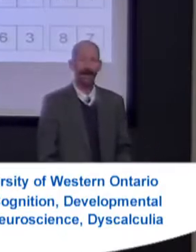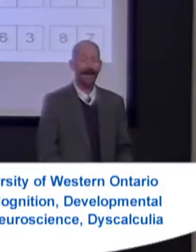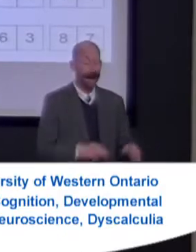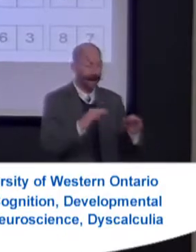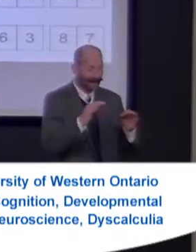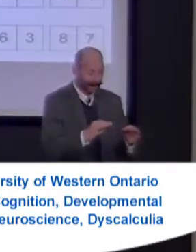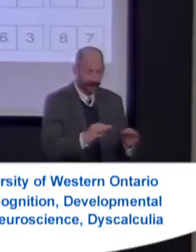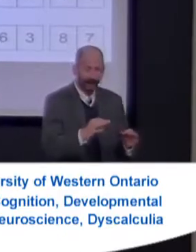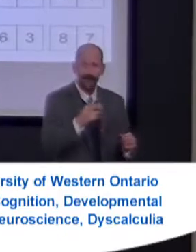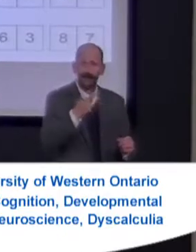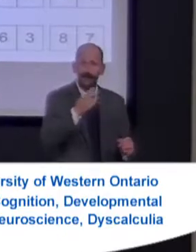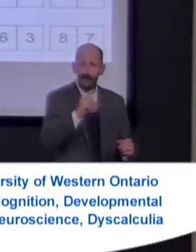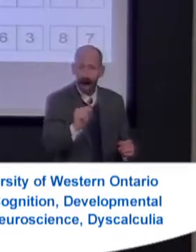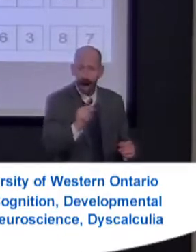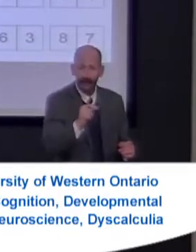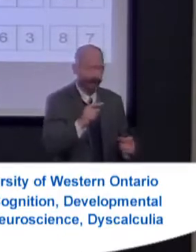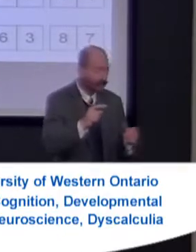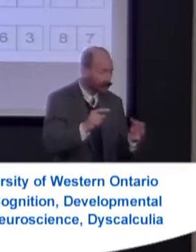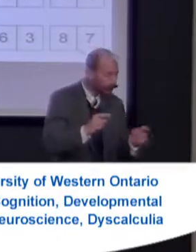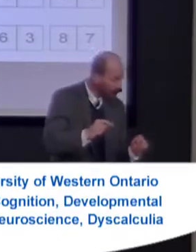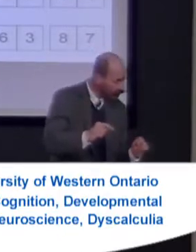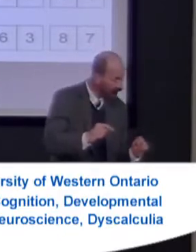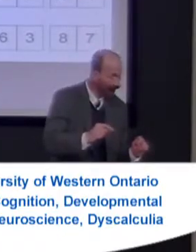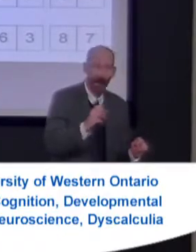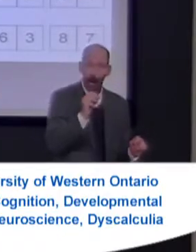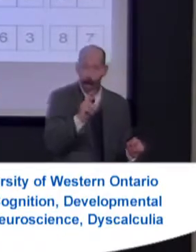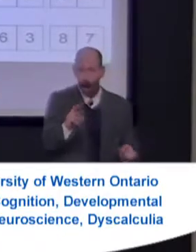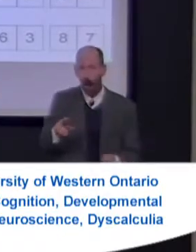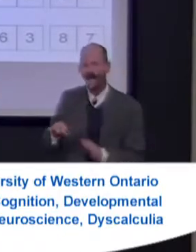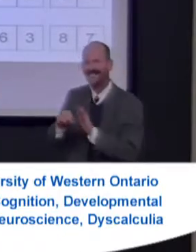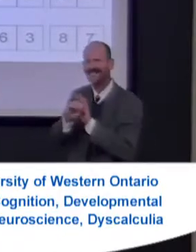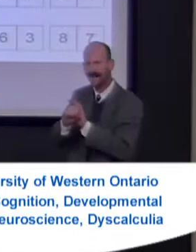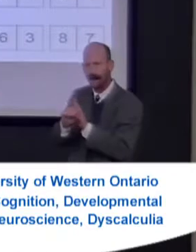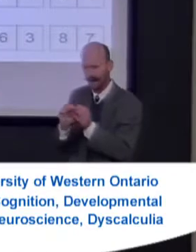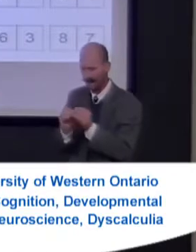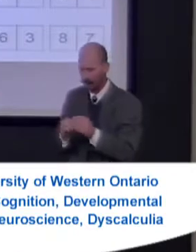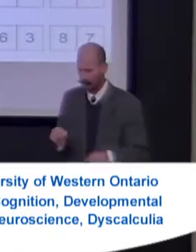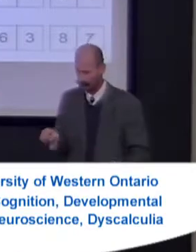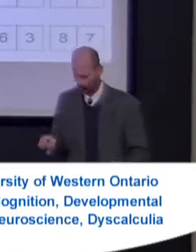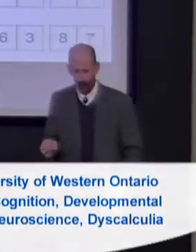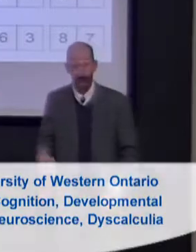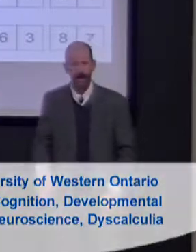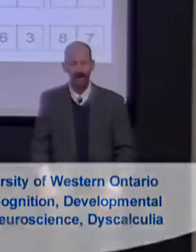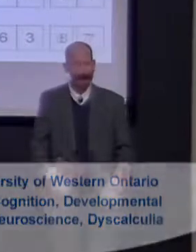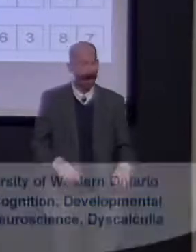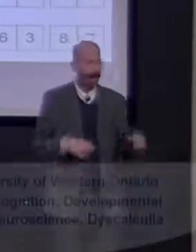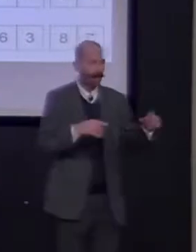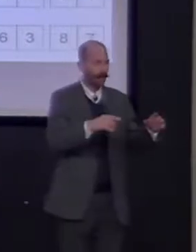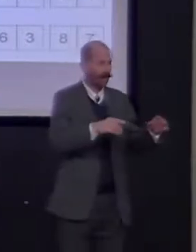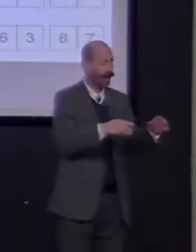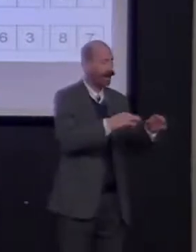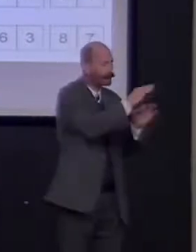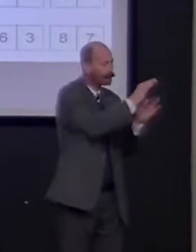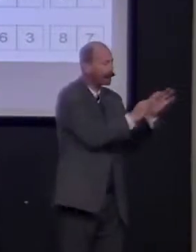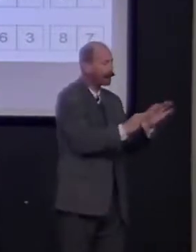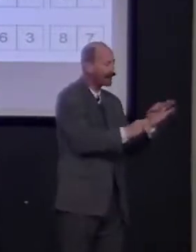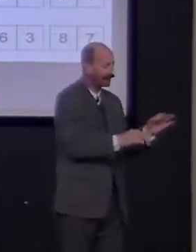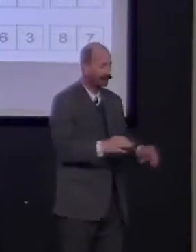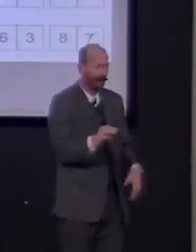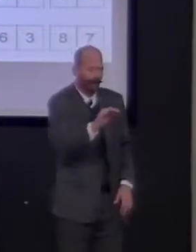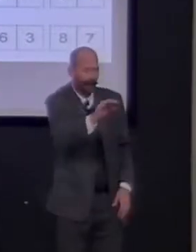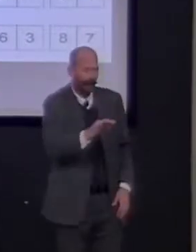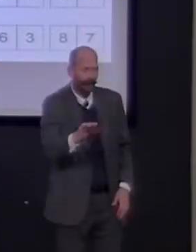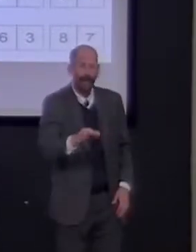of symbolic numbers. And they simply had to cross out the numerically larger number of dots or the numerically